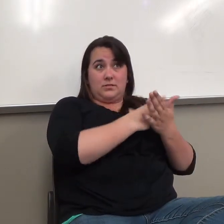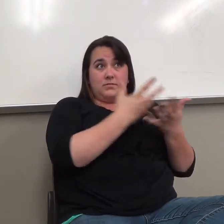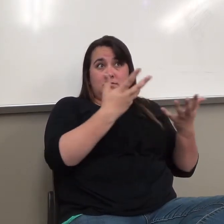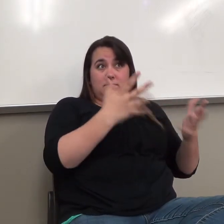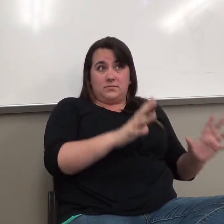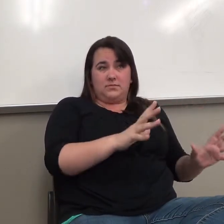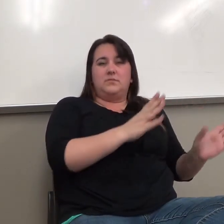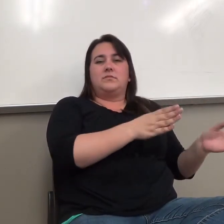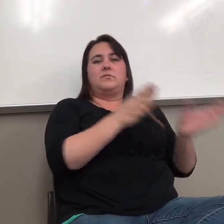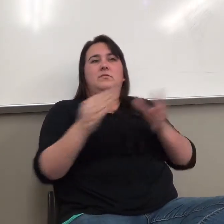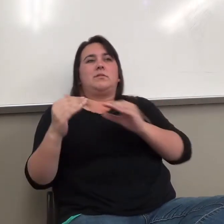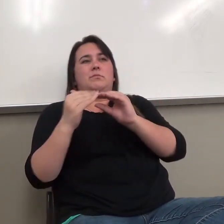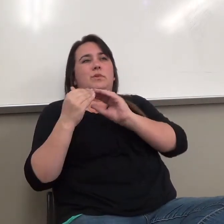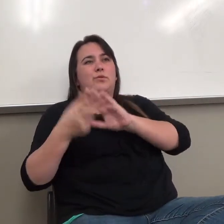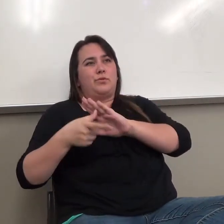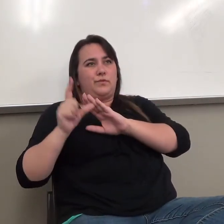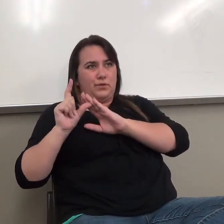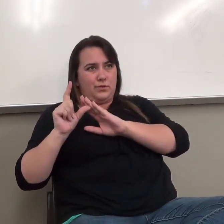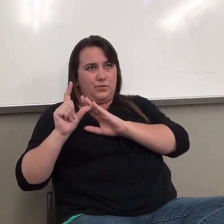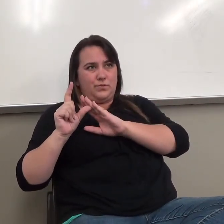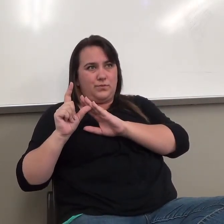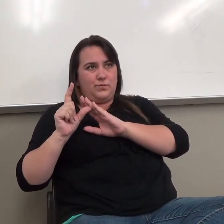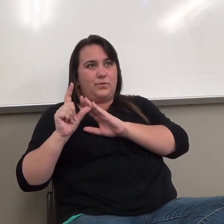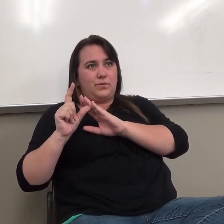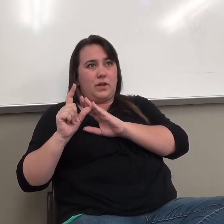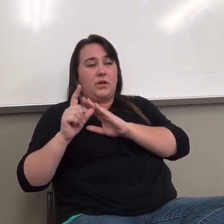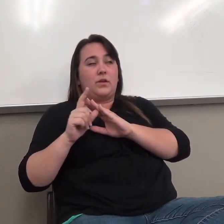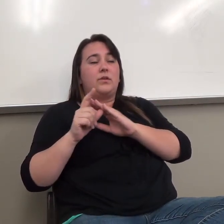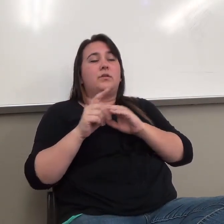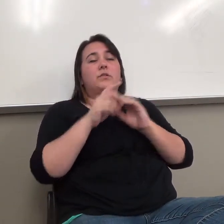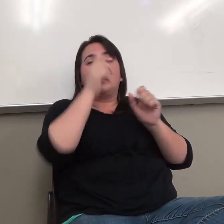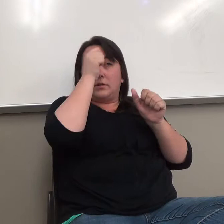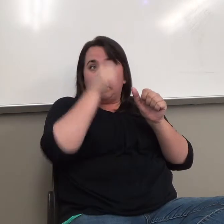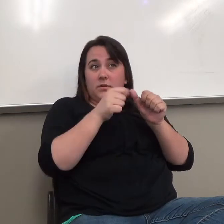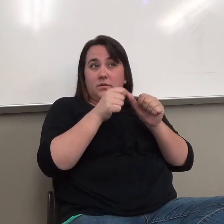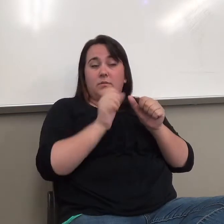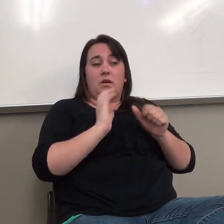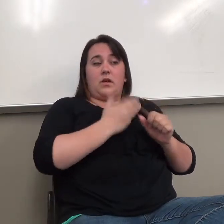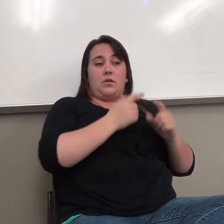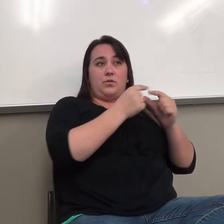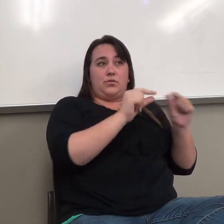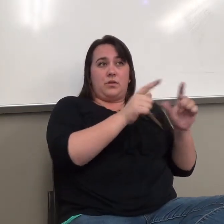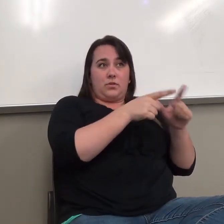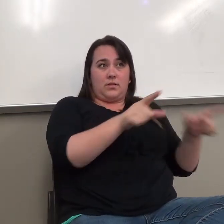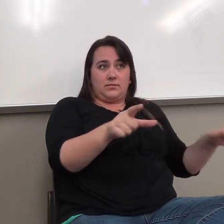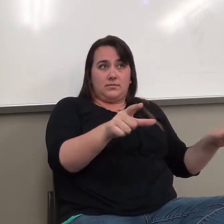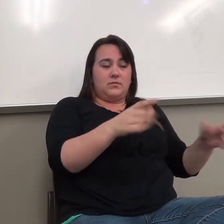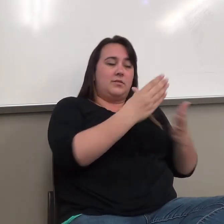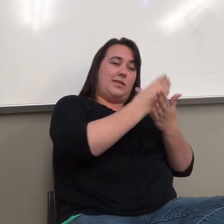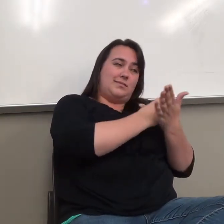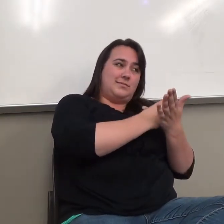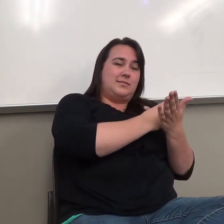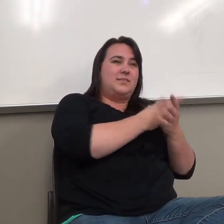grammar lessons are different from the English Center. The English